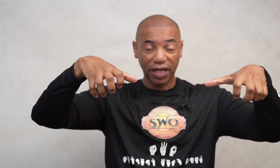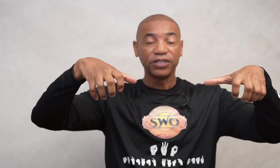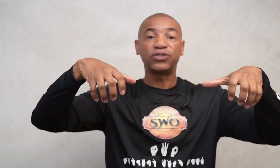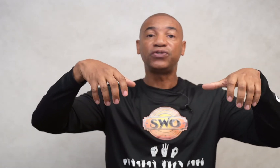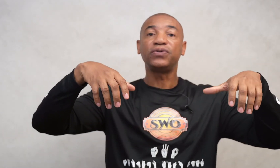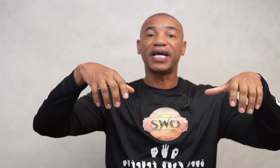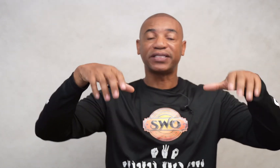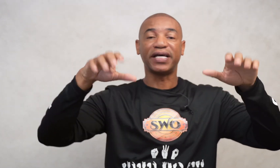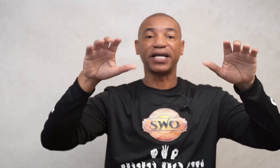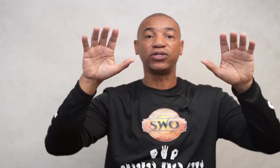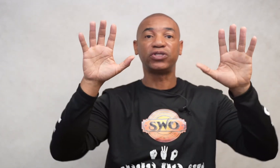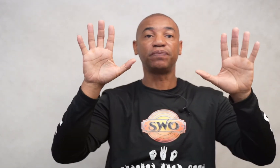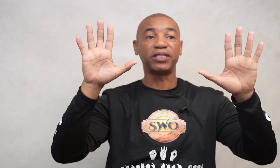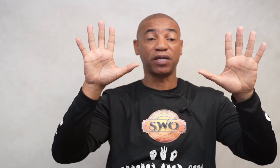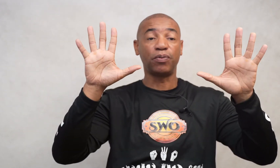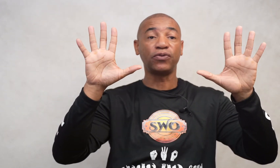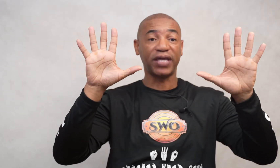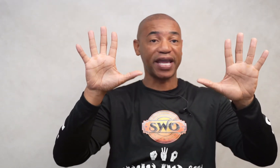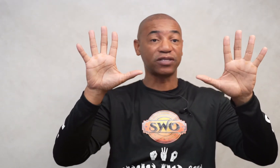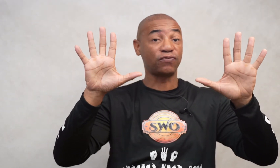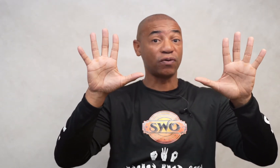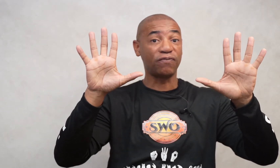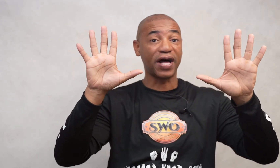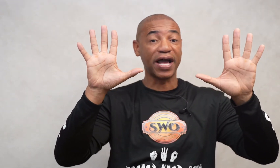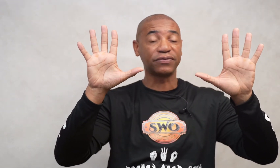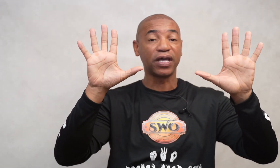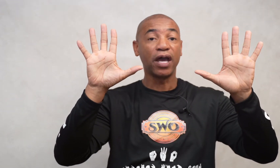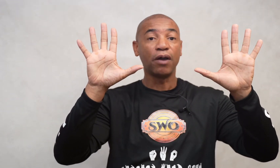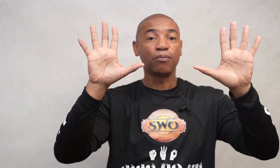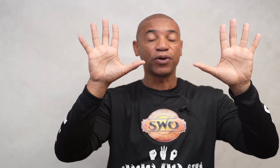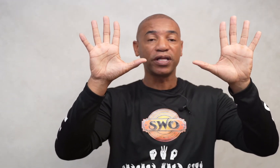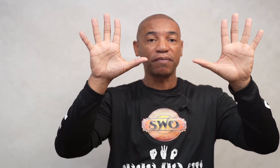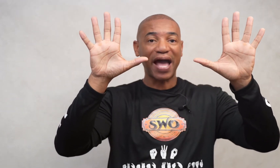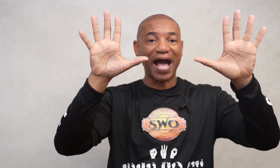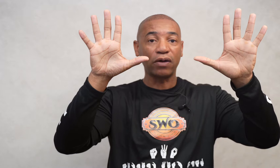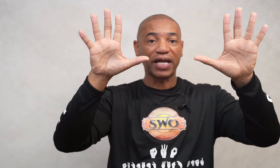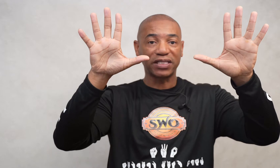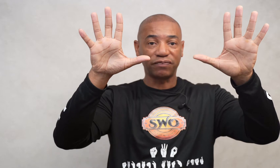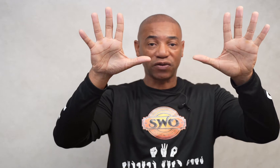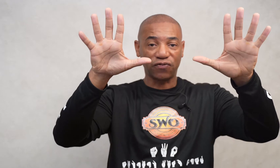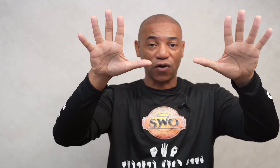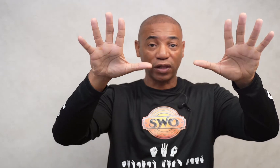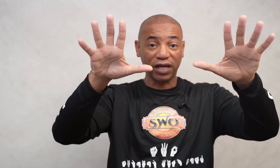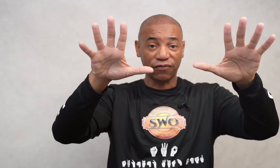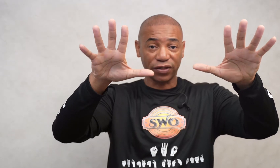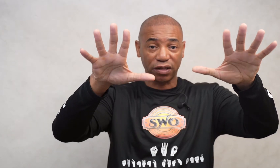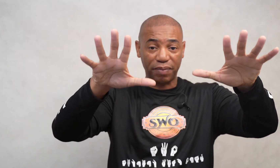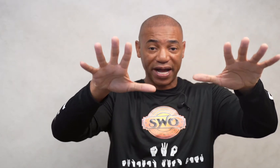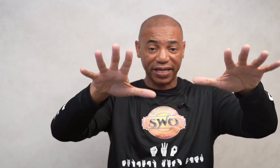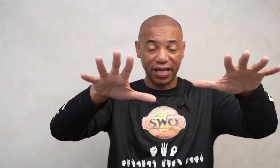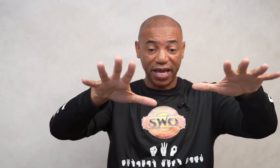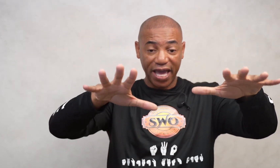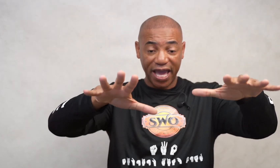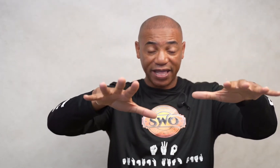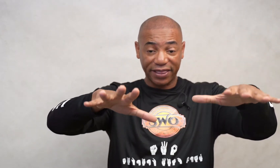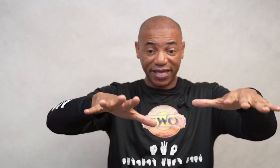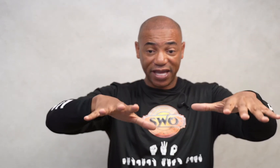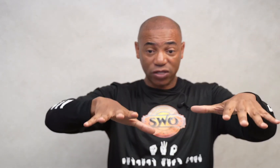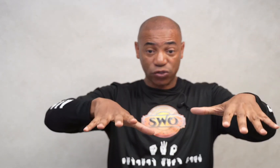To do that sign, you simply take both hands, form fives, bring them out as if they're falling in front of the body, and then draw